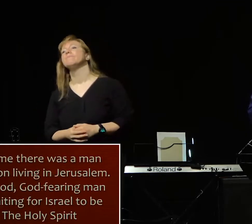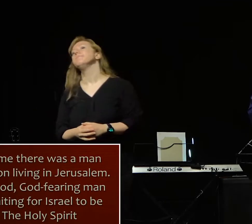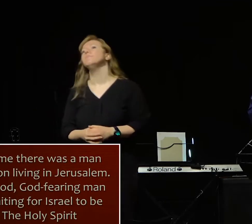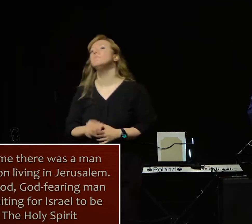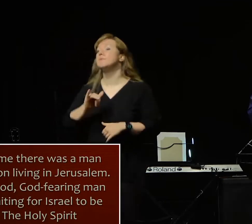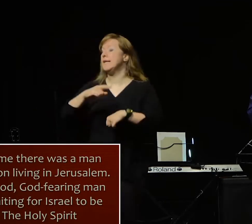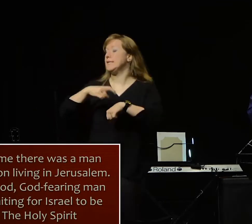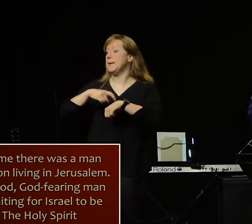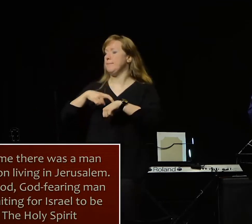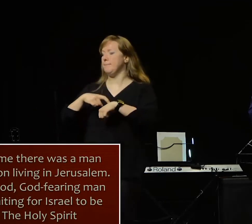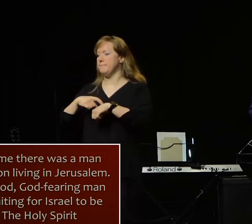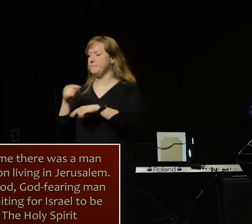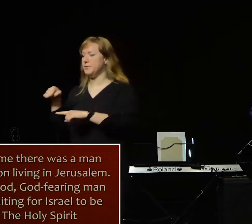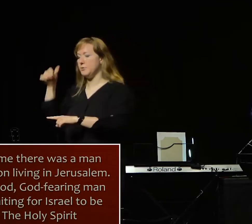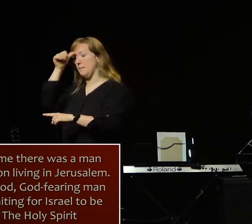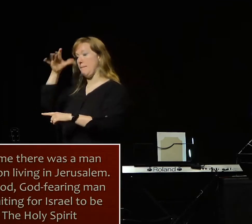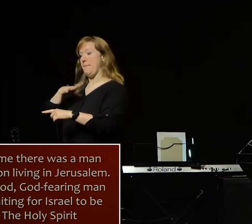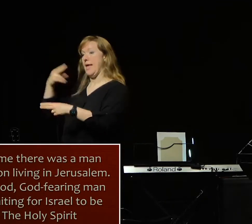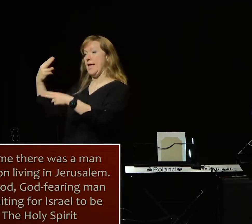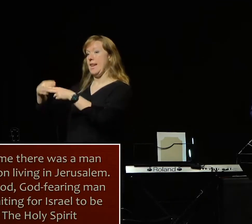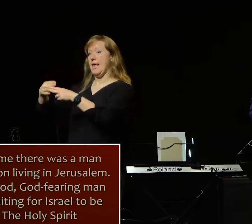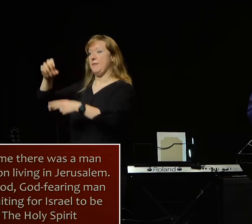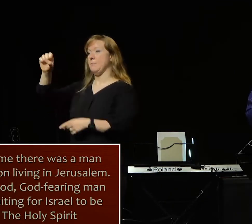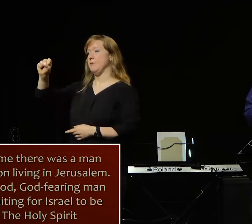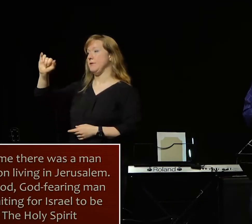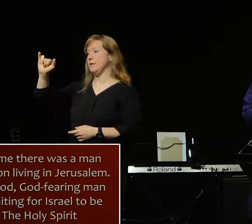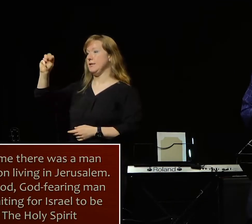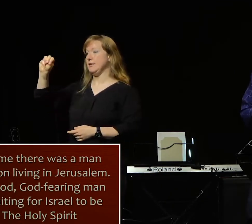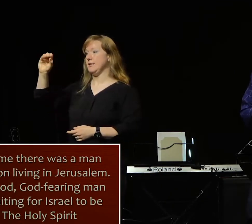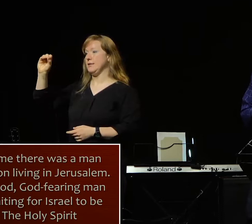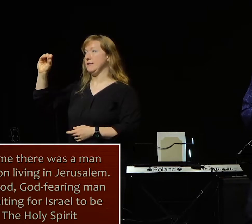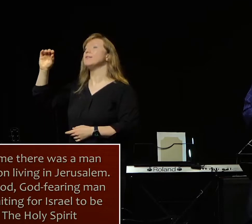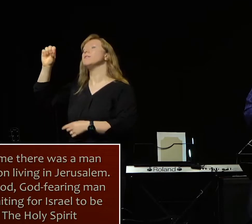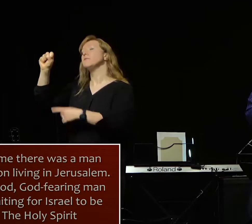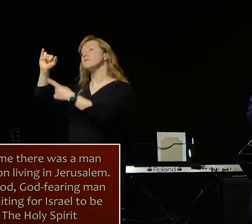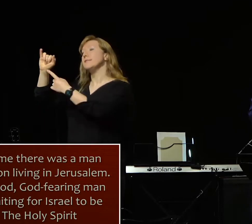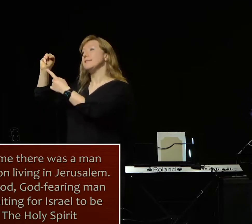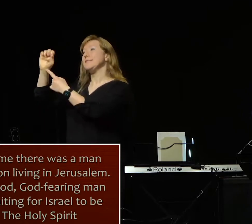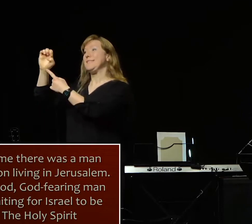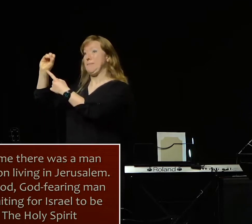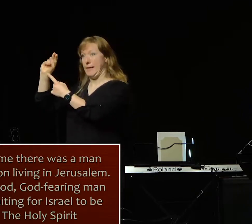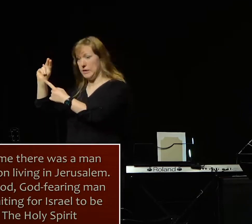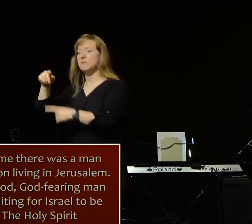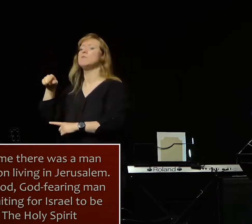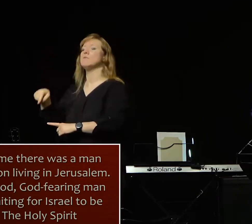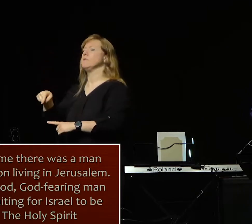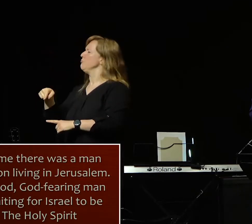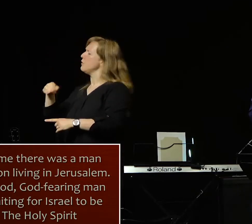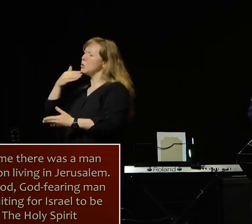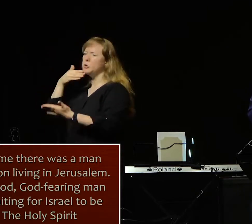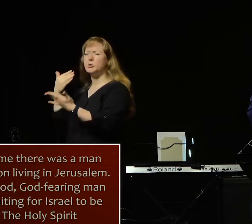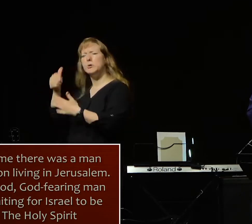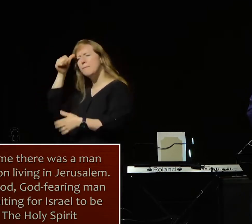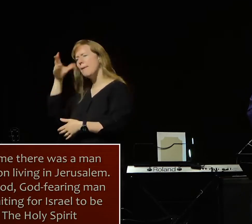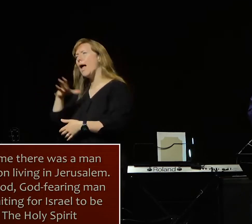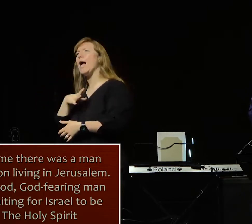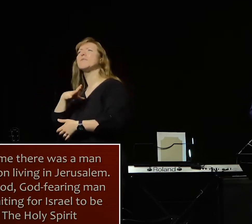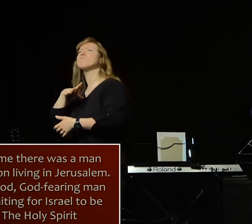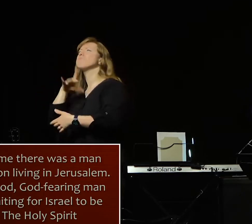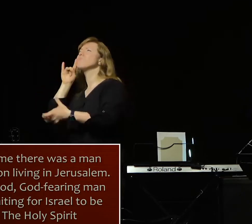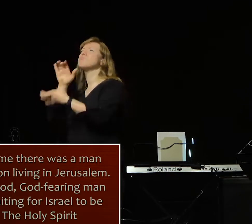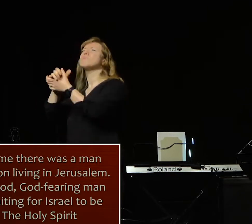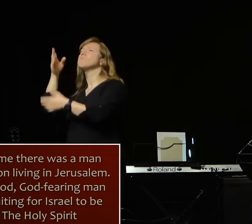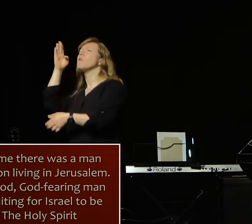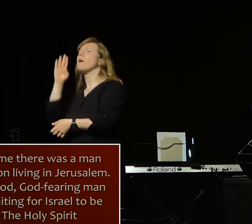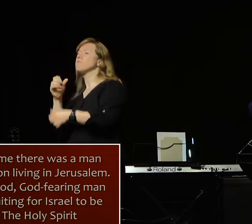At that time, there was a man named Simeon living in Jerusalem. He was a good, God-fearing man and was waiting